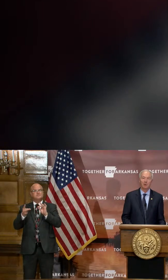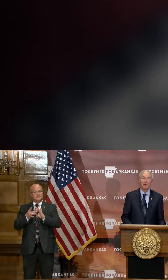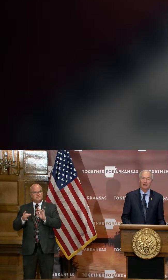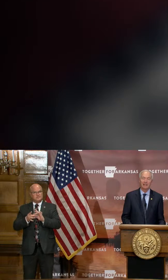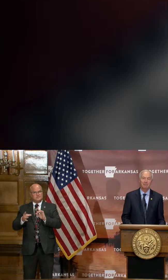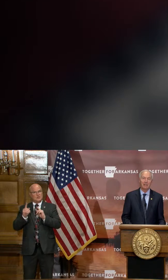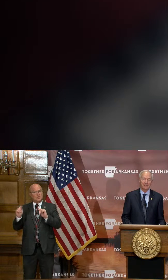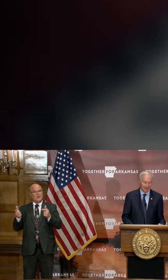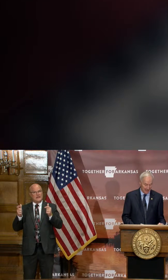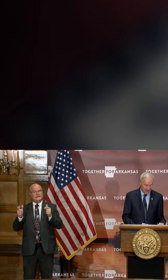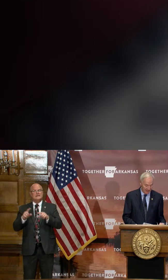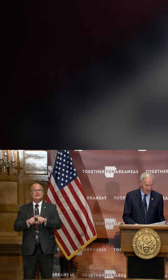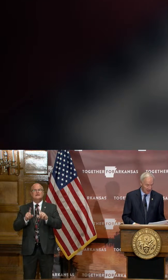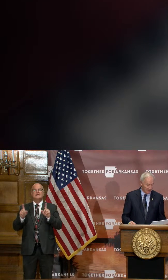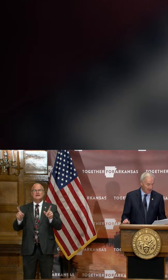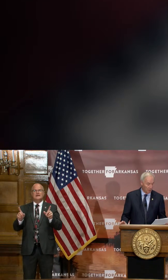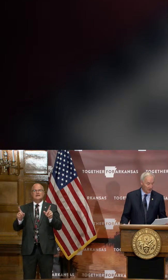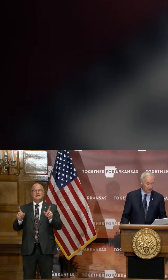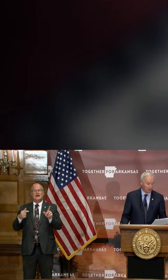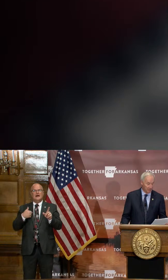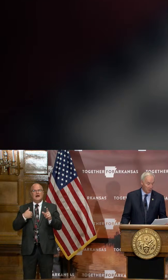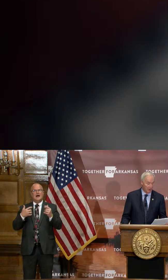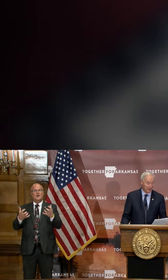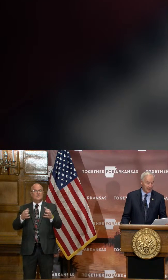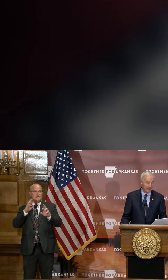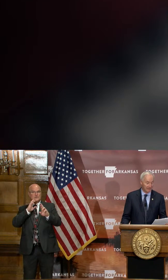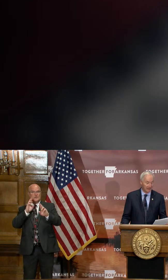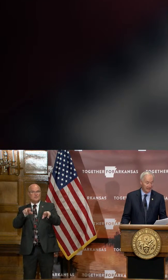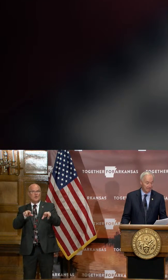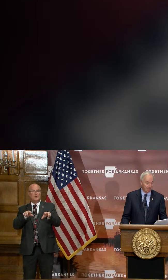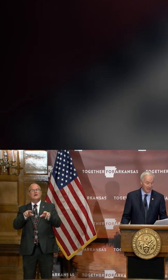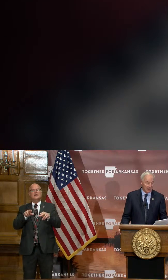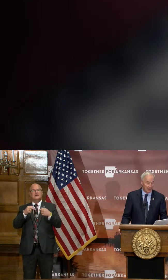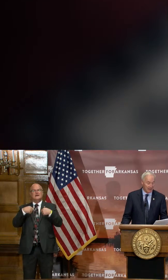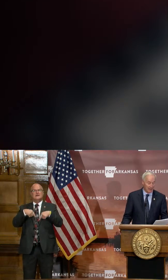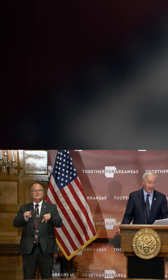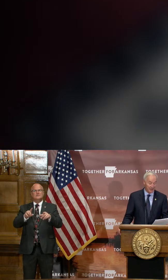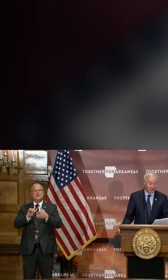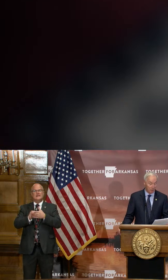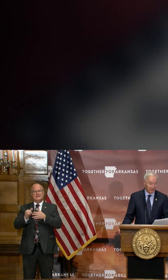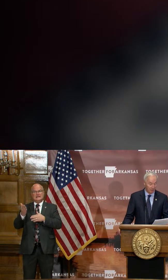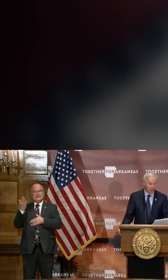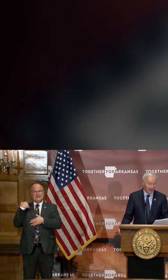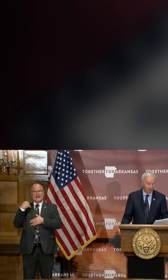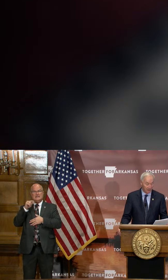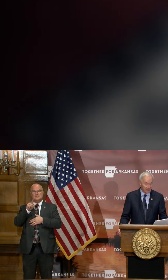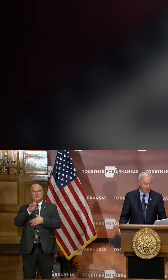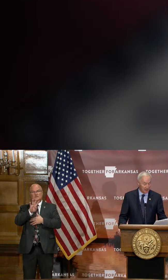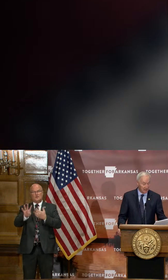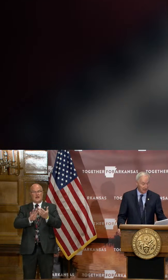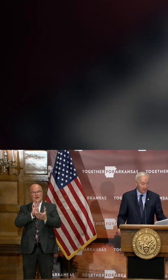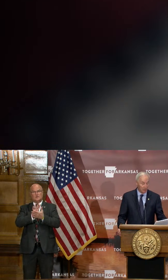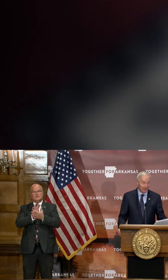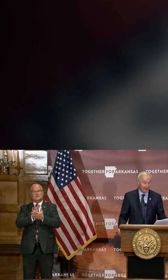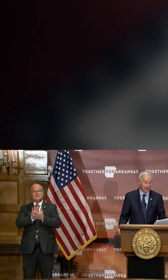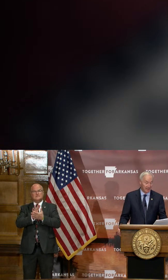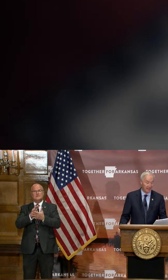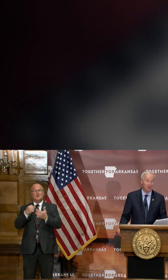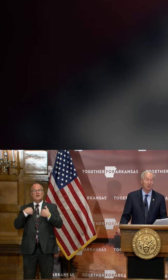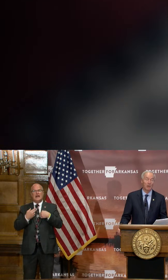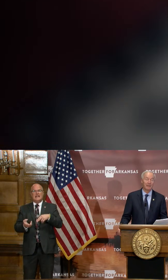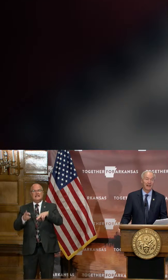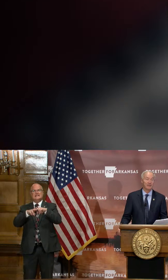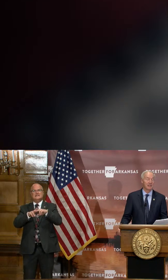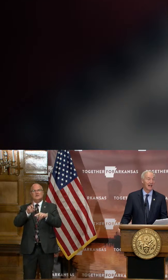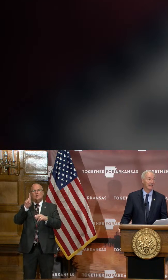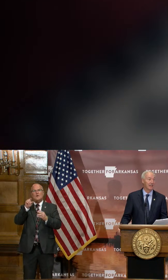fairly quickly, but I wanted to report that in the last 24 hours, we've had an